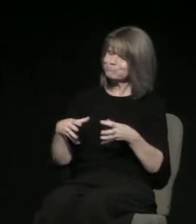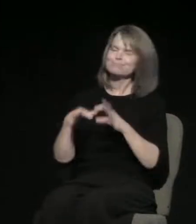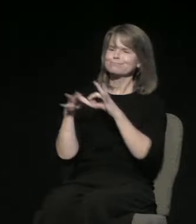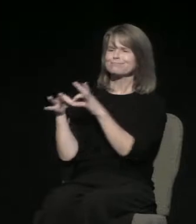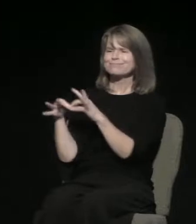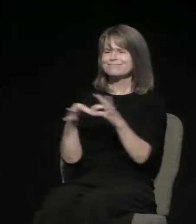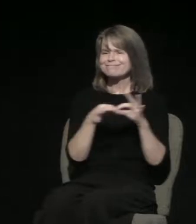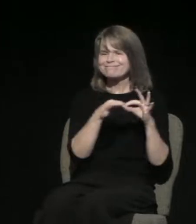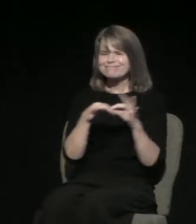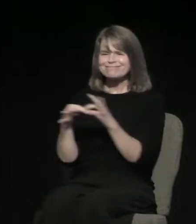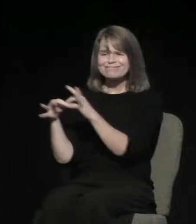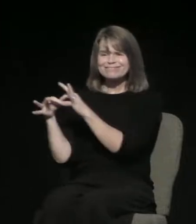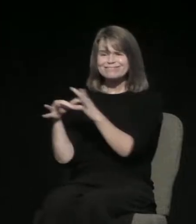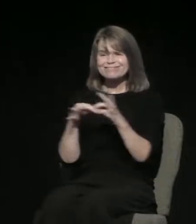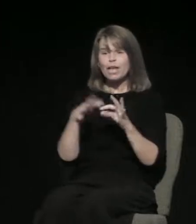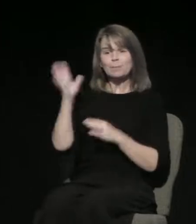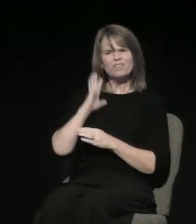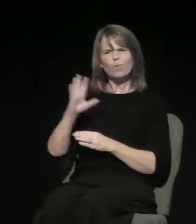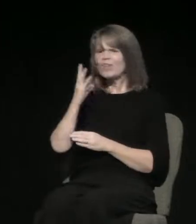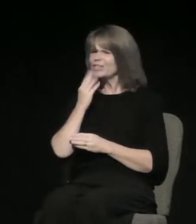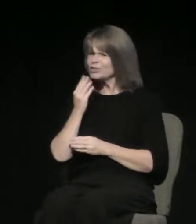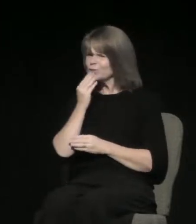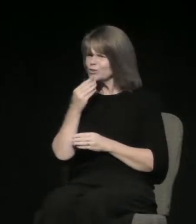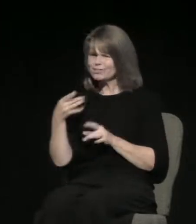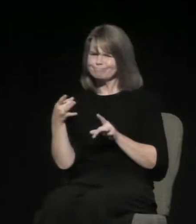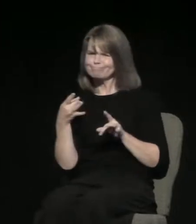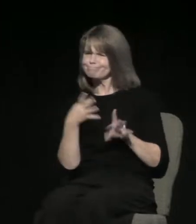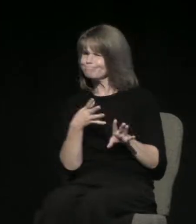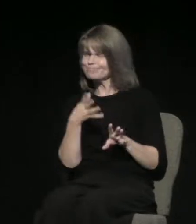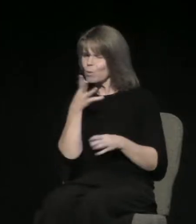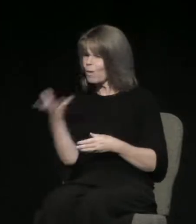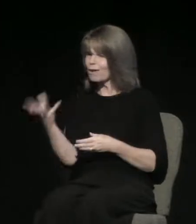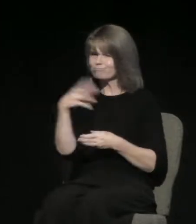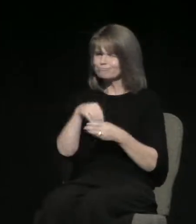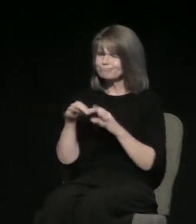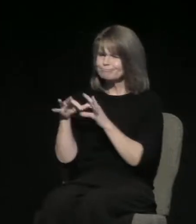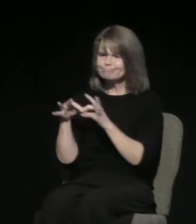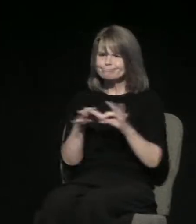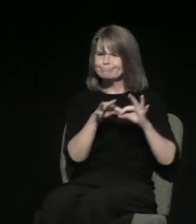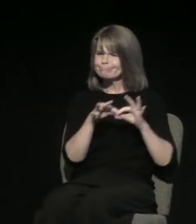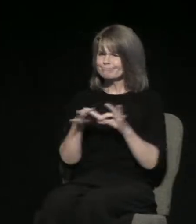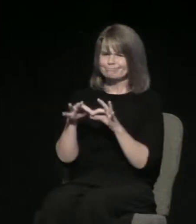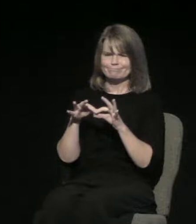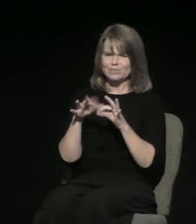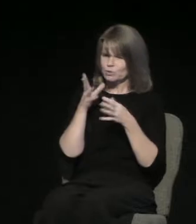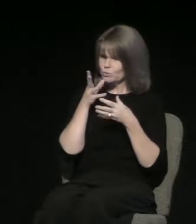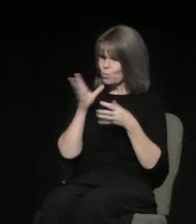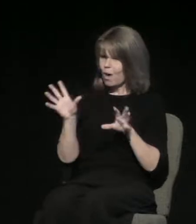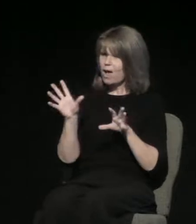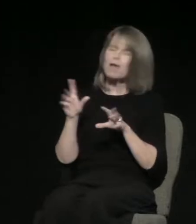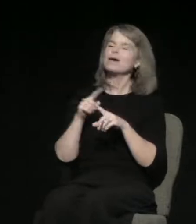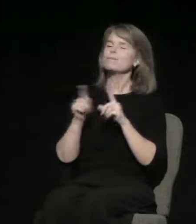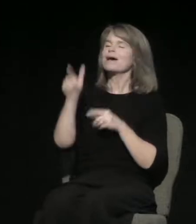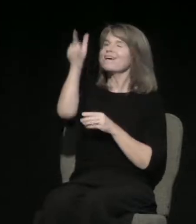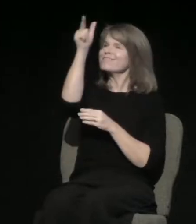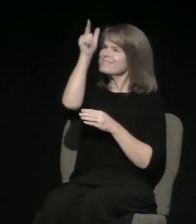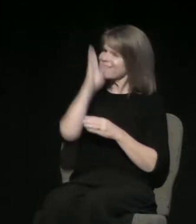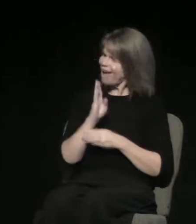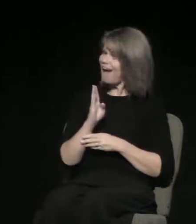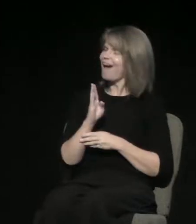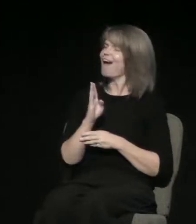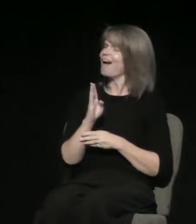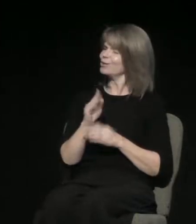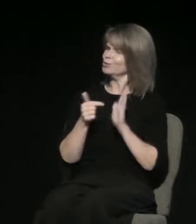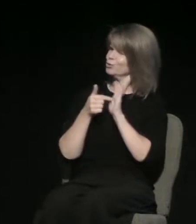You see the Jews Wanted nothing of that They wanted nothing Of this whole Gentile thing But God went out Of his way